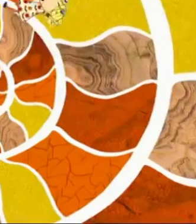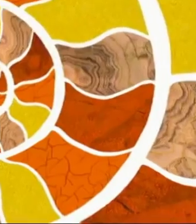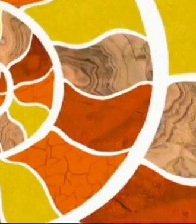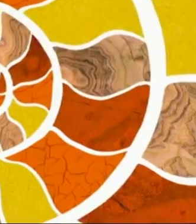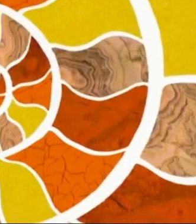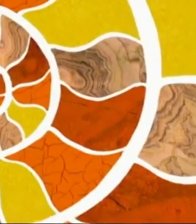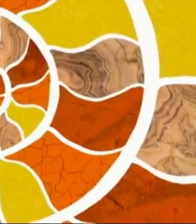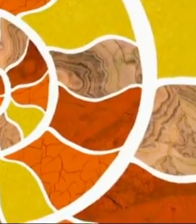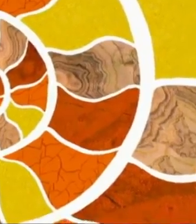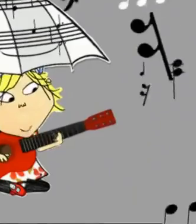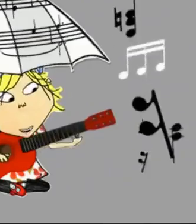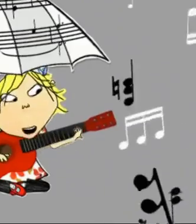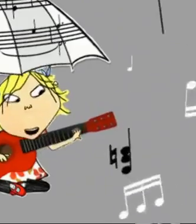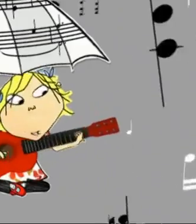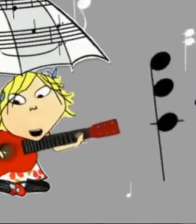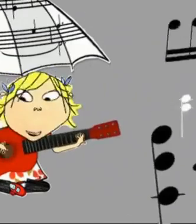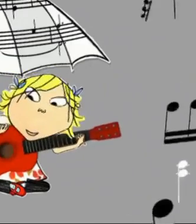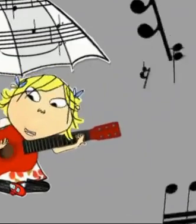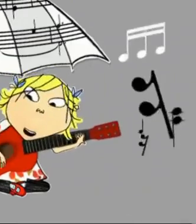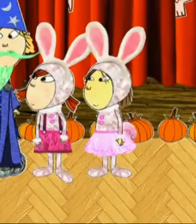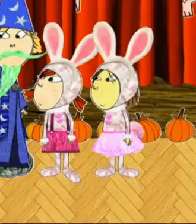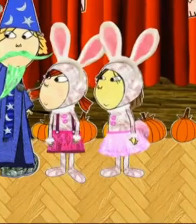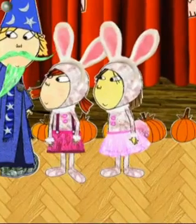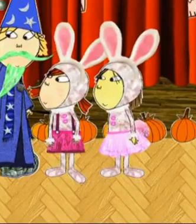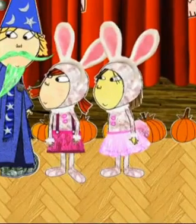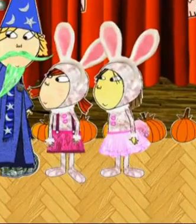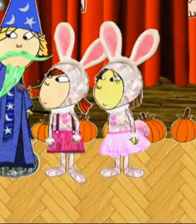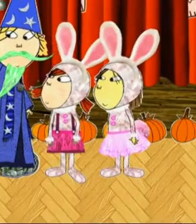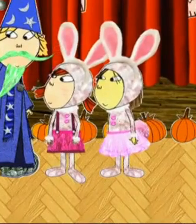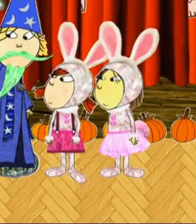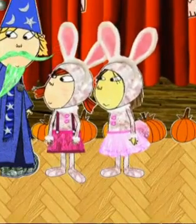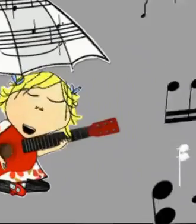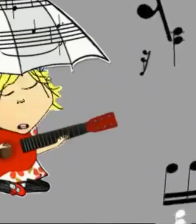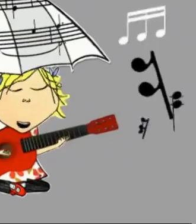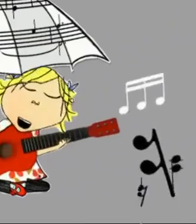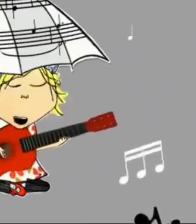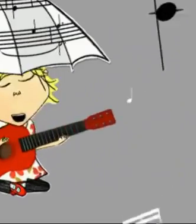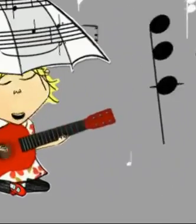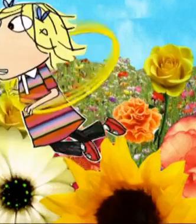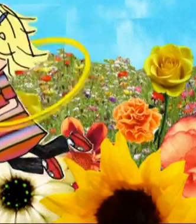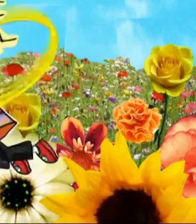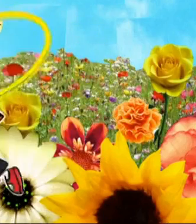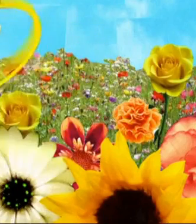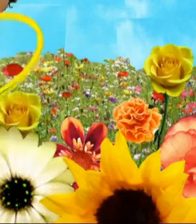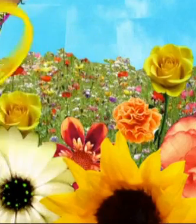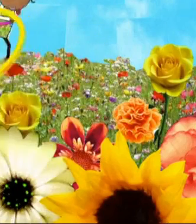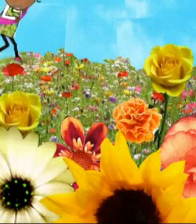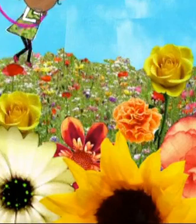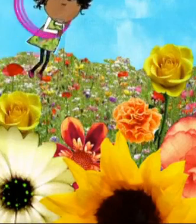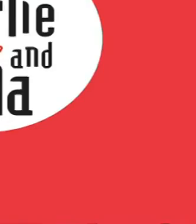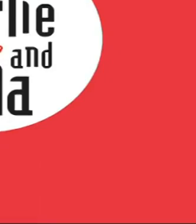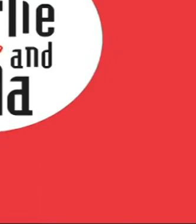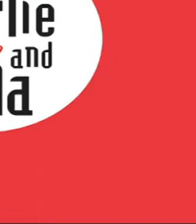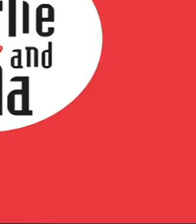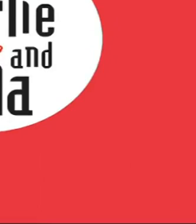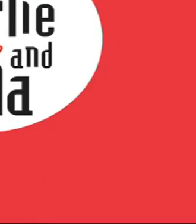Lola. And sometimes I play my guitar and sing. Wiggle, wiggle. La, la, la, la. Absolutely very